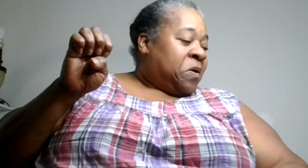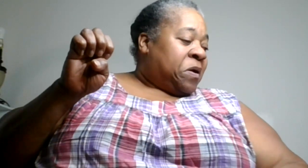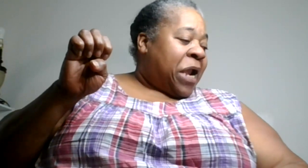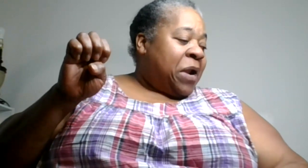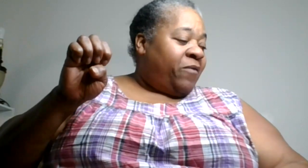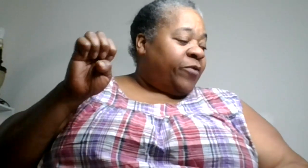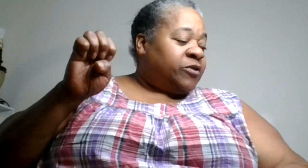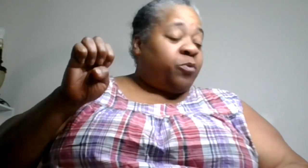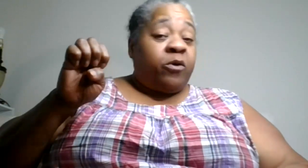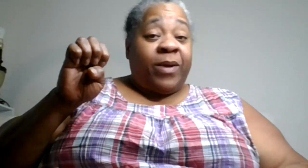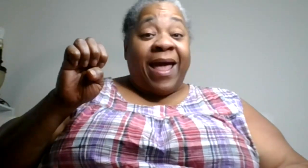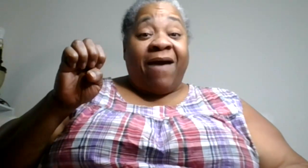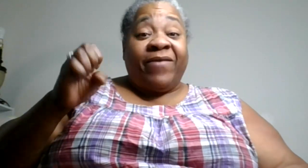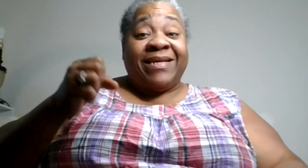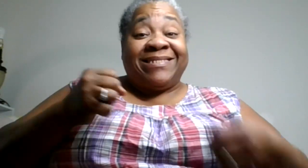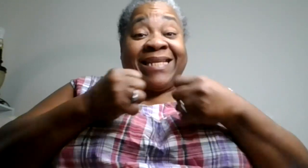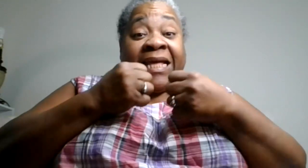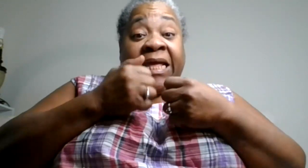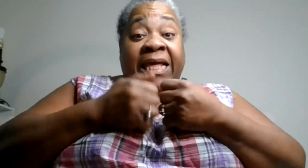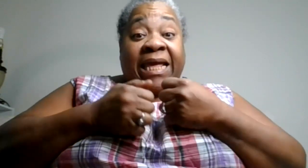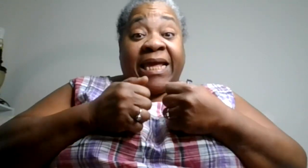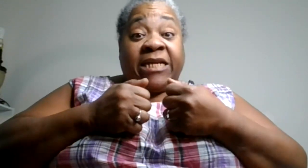Okay? The first word we have is each.